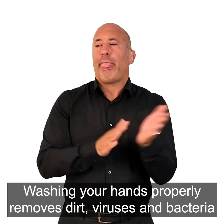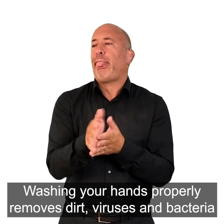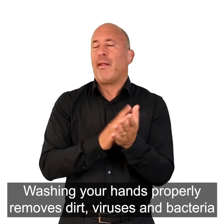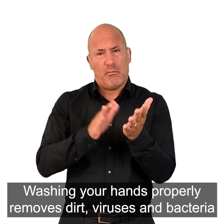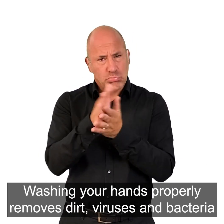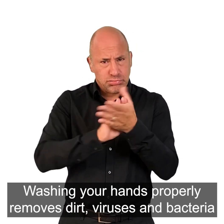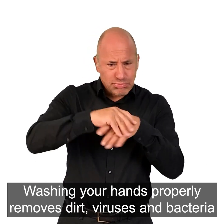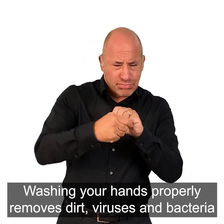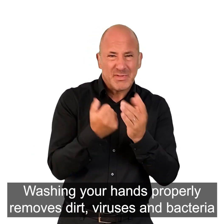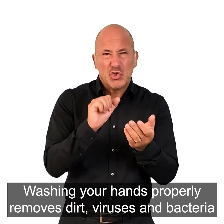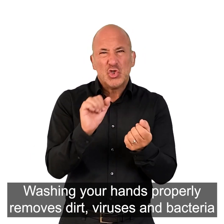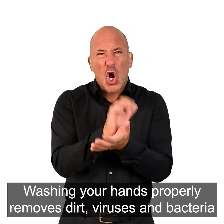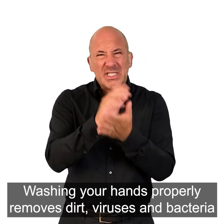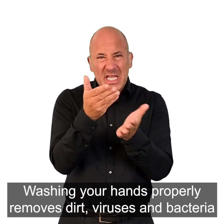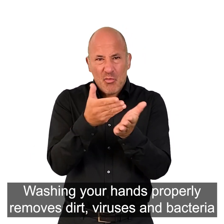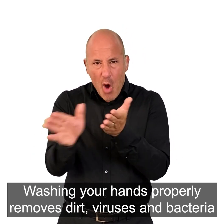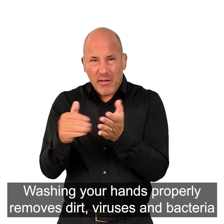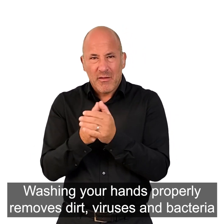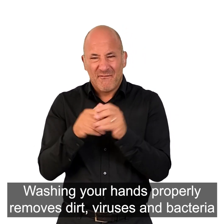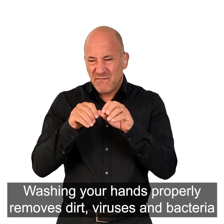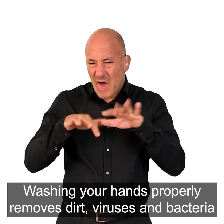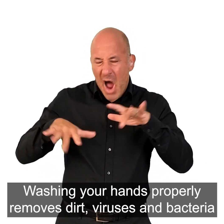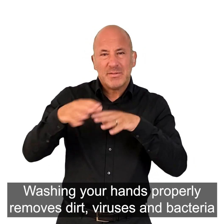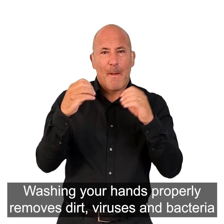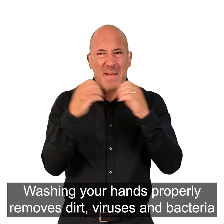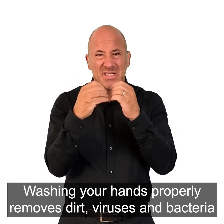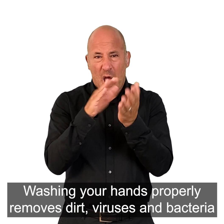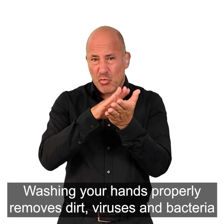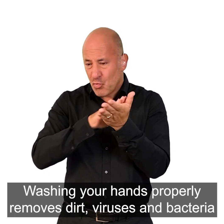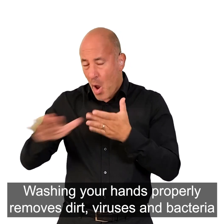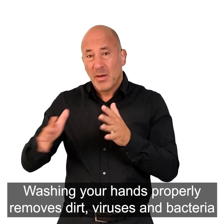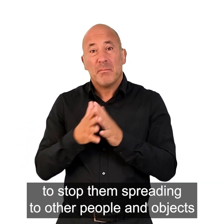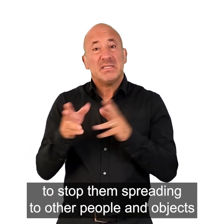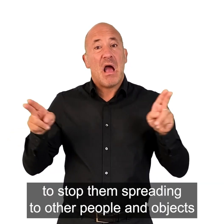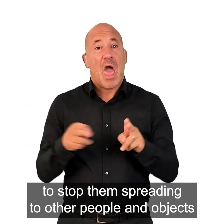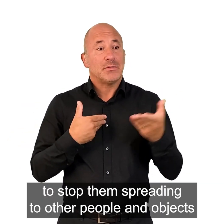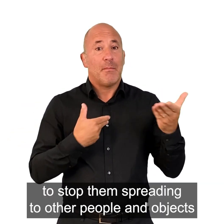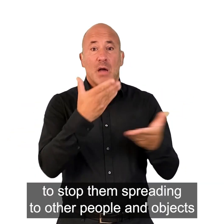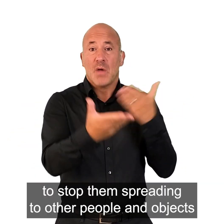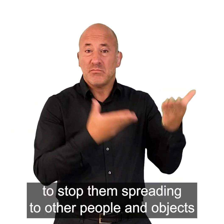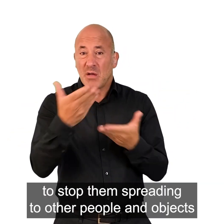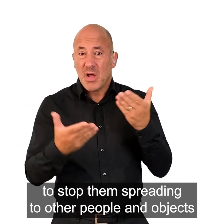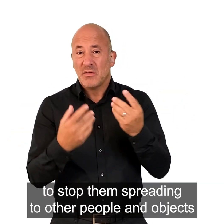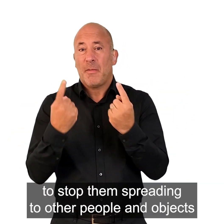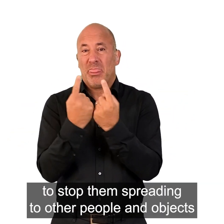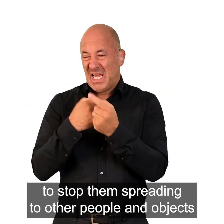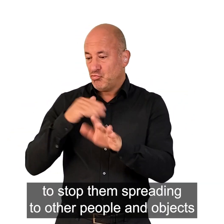hands properly removes dirt, viruses, and bacteria to stop them spreading to other people